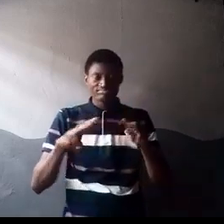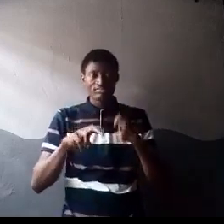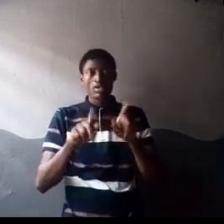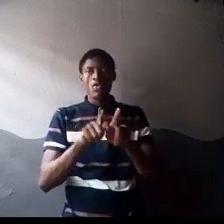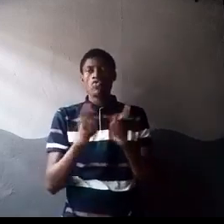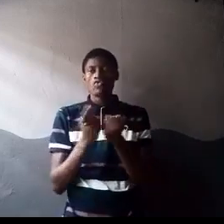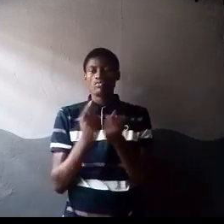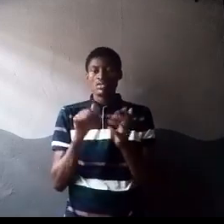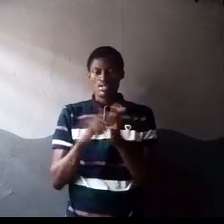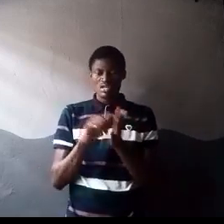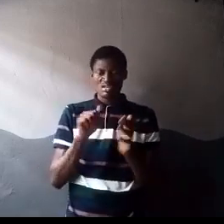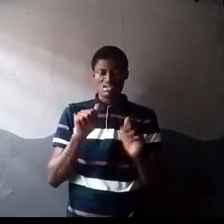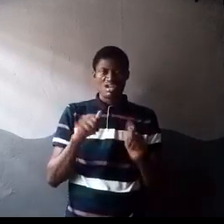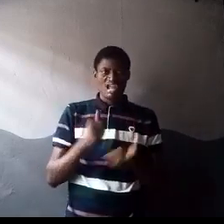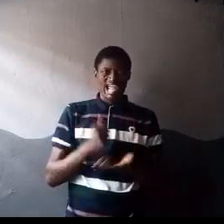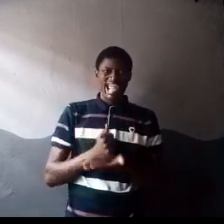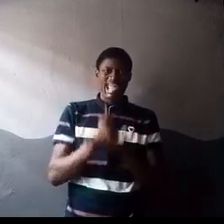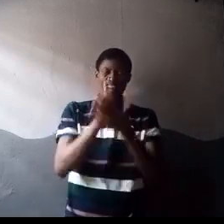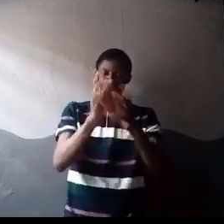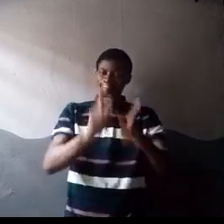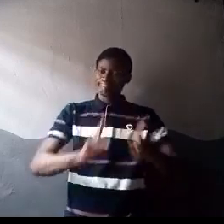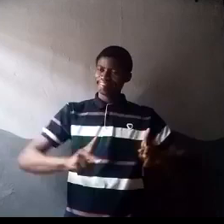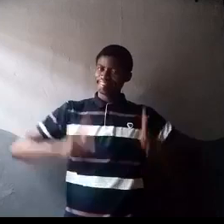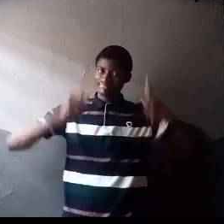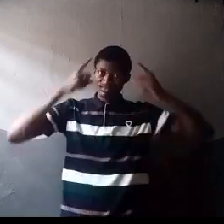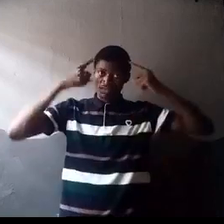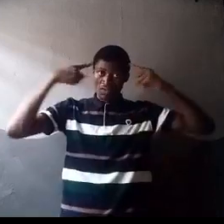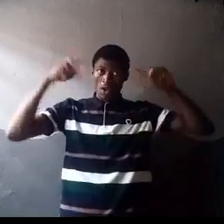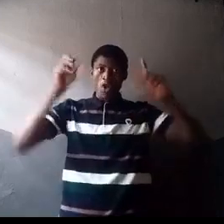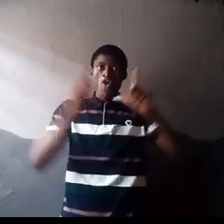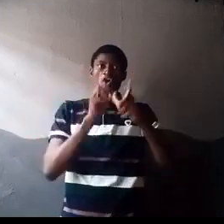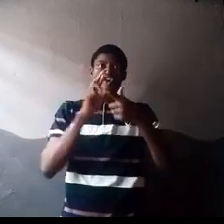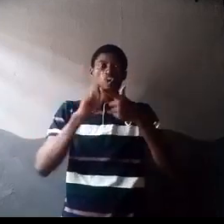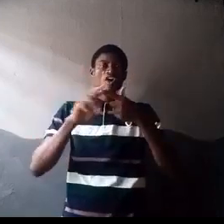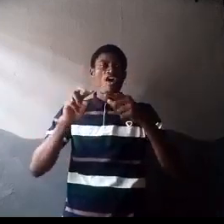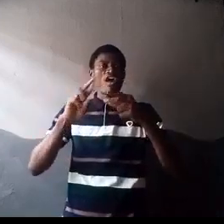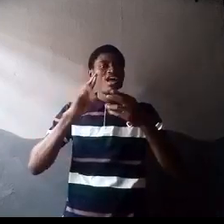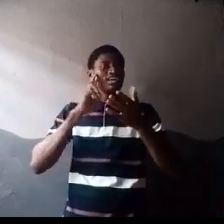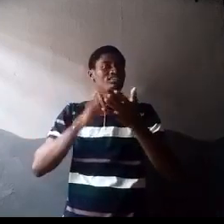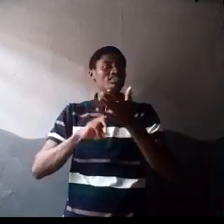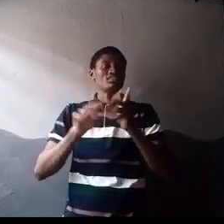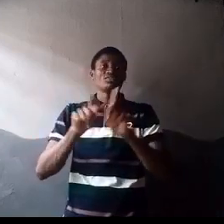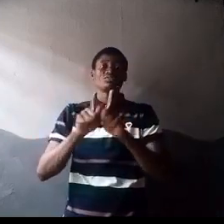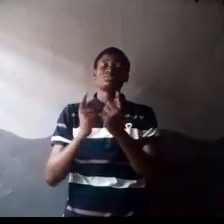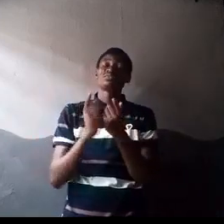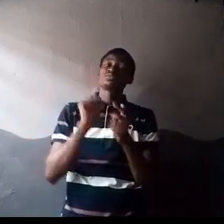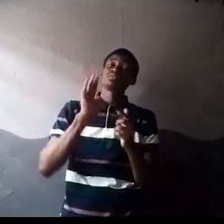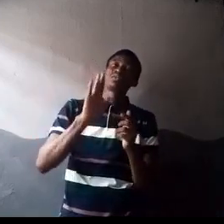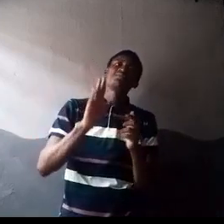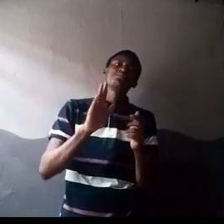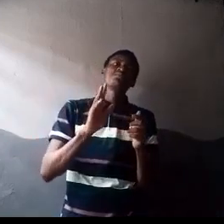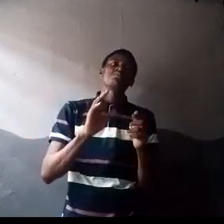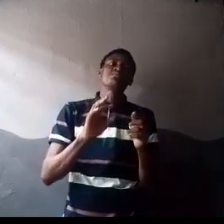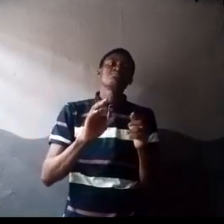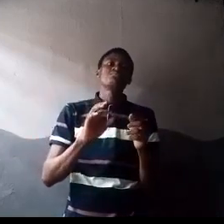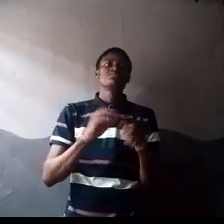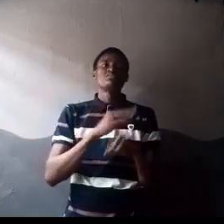some research groups in your field of interest? Are there faculty members whose